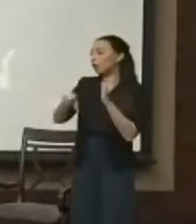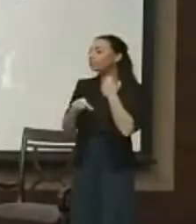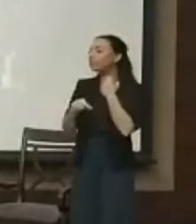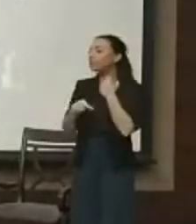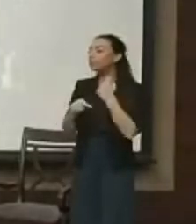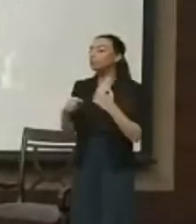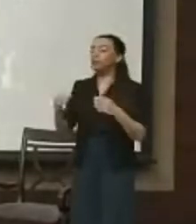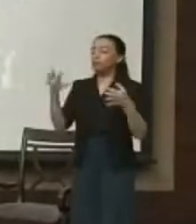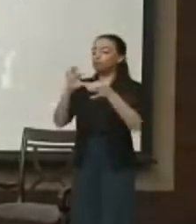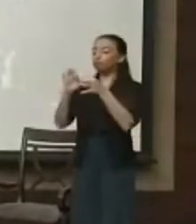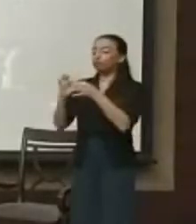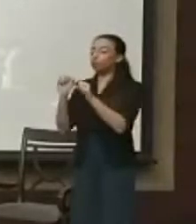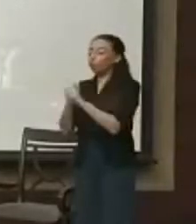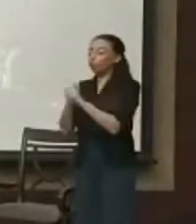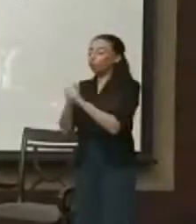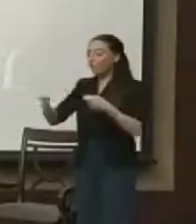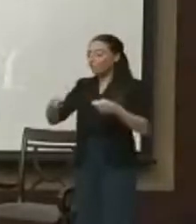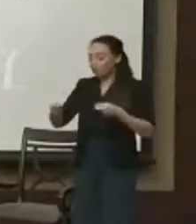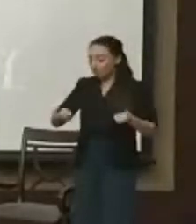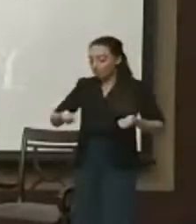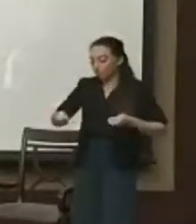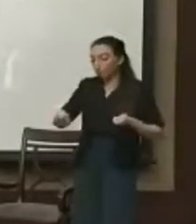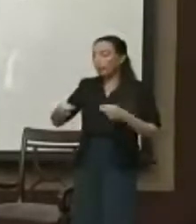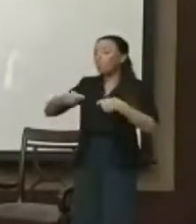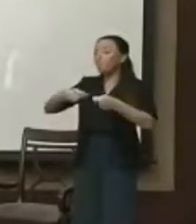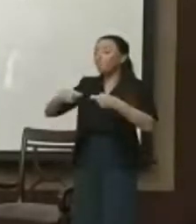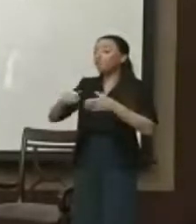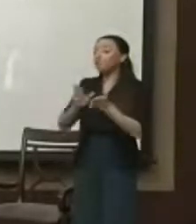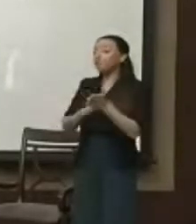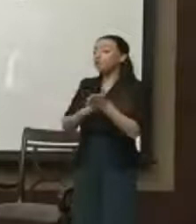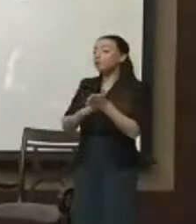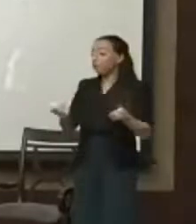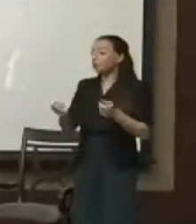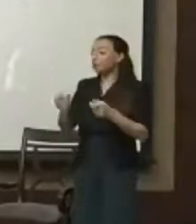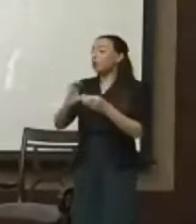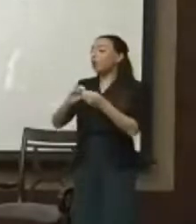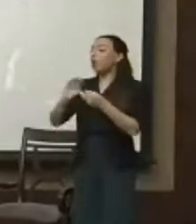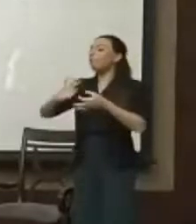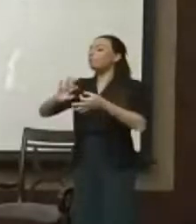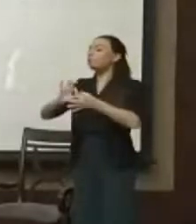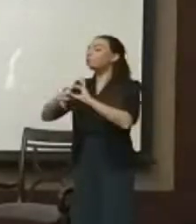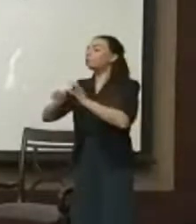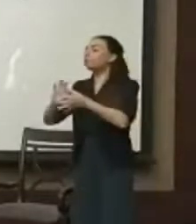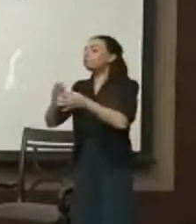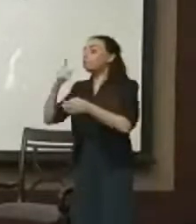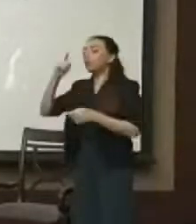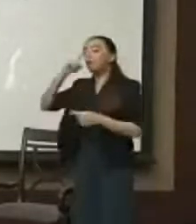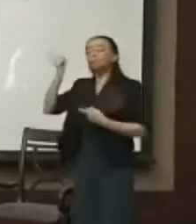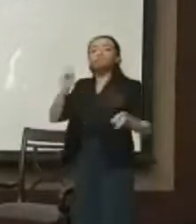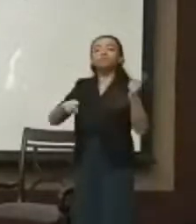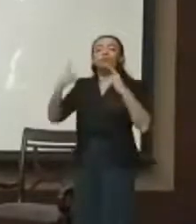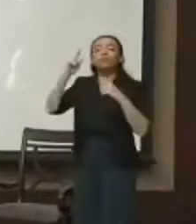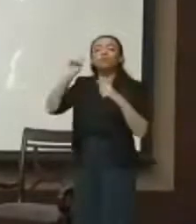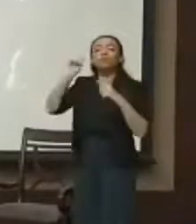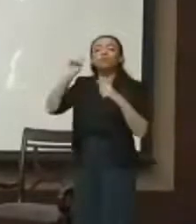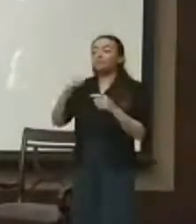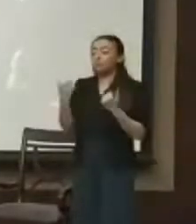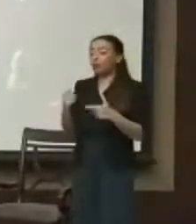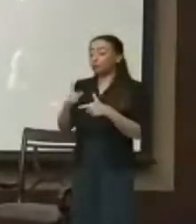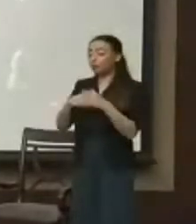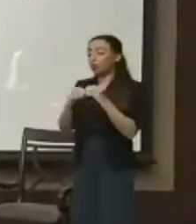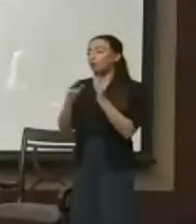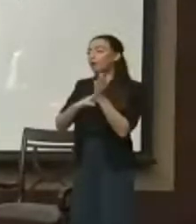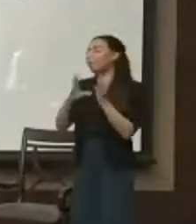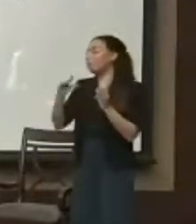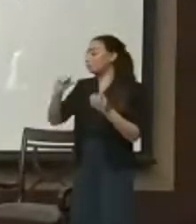statutory compliance, business management and operations. She leads accessibility and strategic initiatives in her current job at